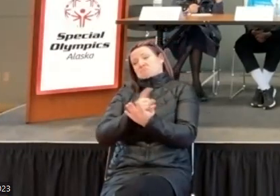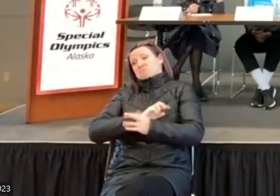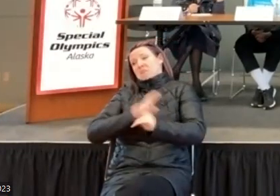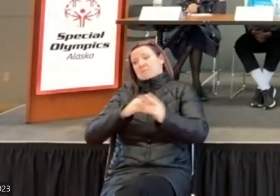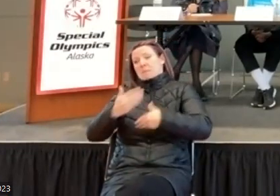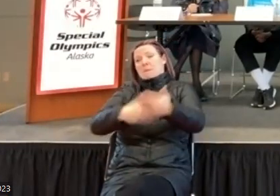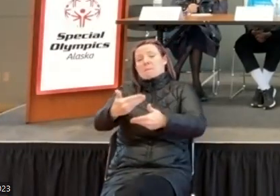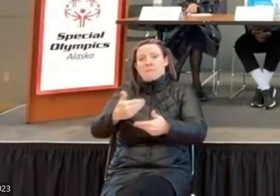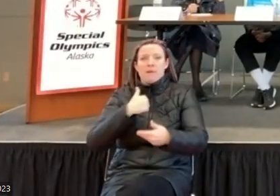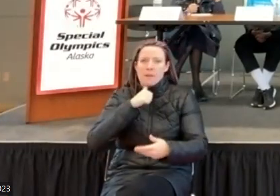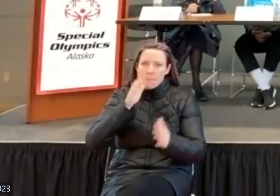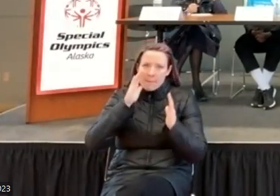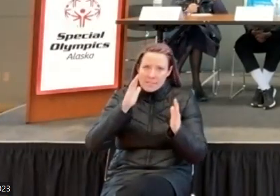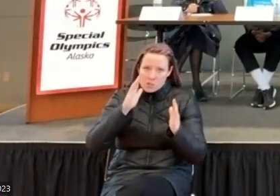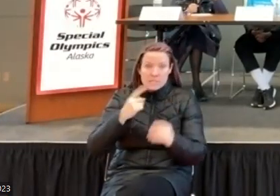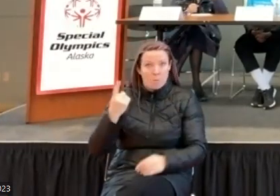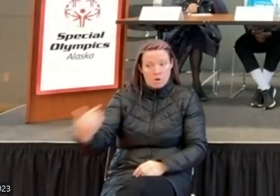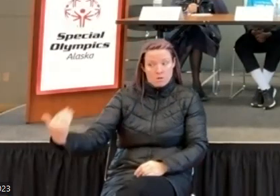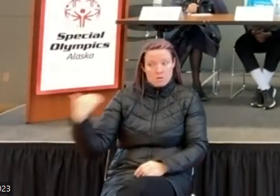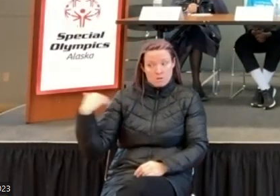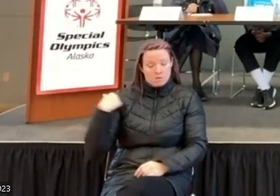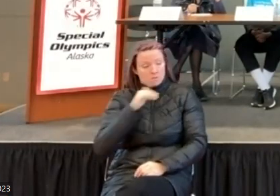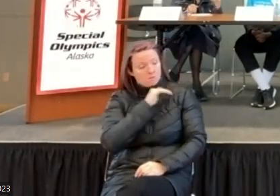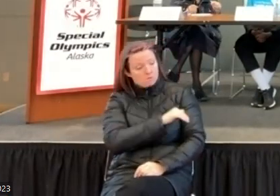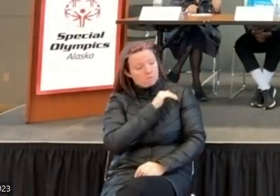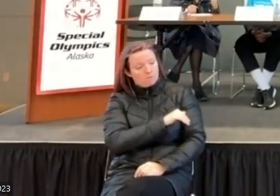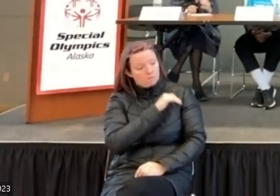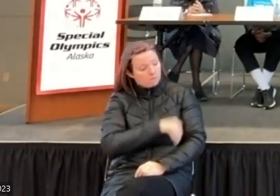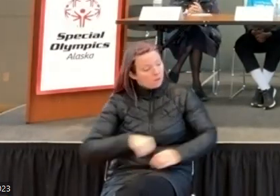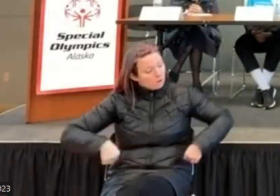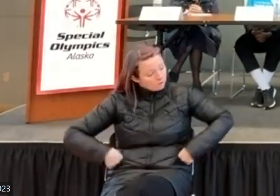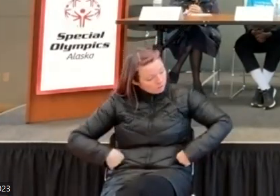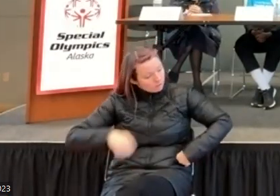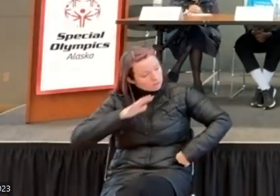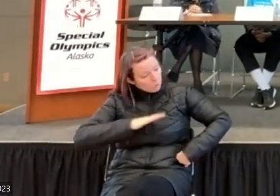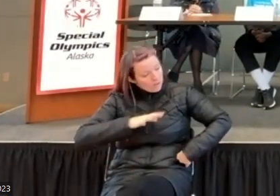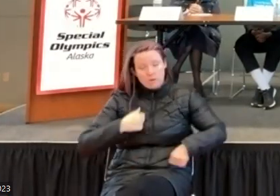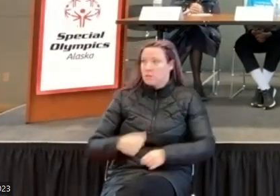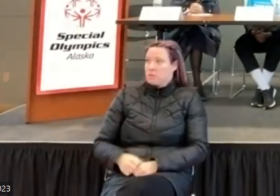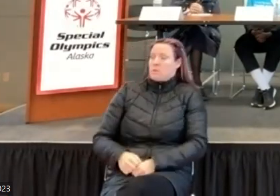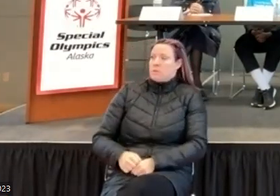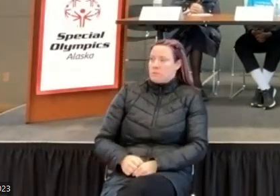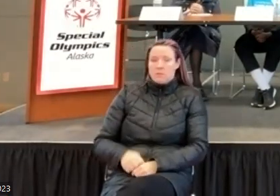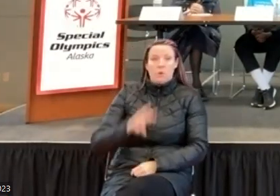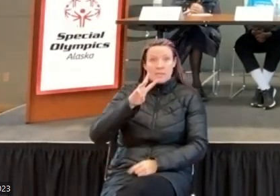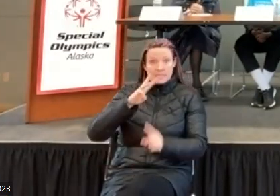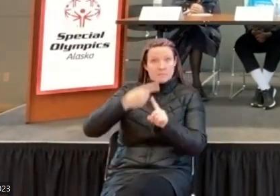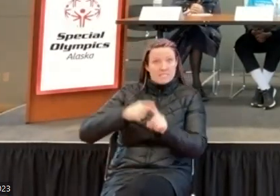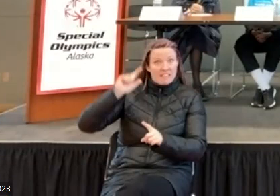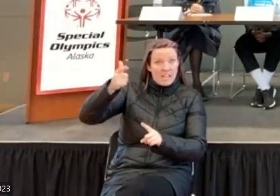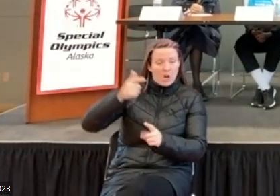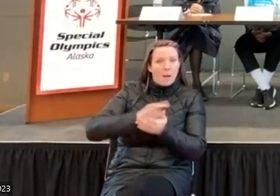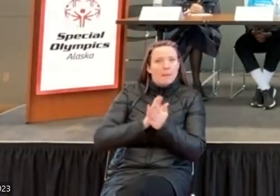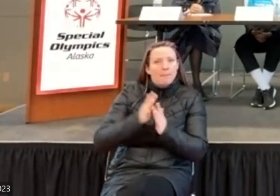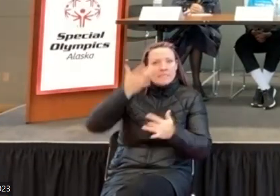So I had somebody tapping me on the shoulder and going, well, wait a second here. Then 6 months later, I got really, really sick